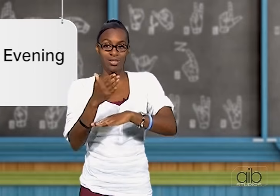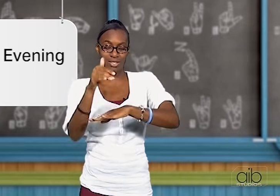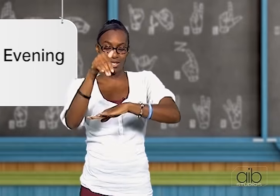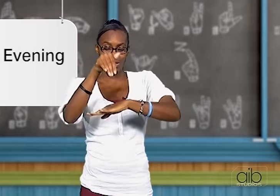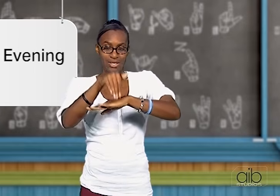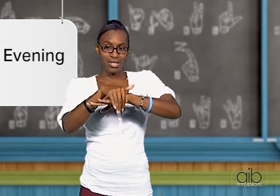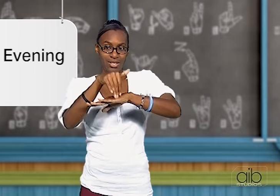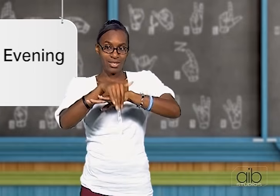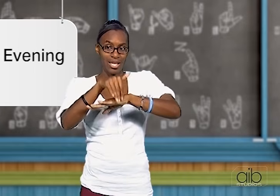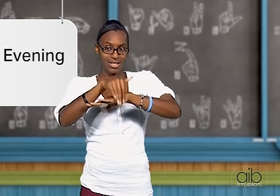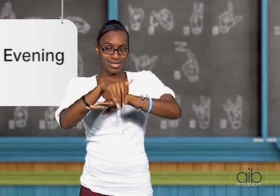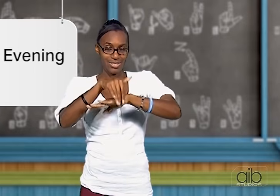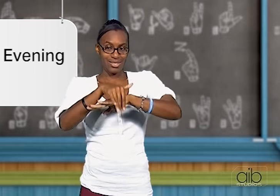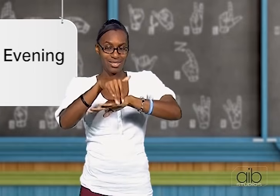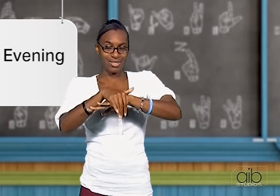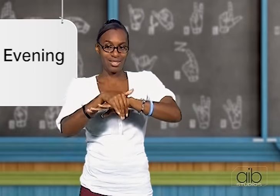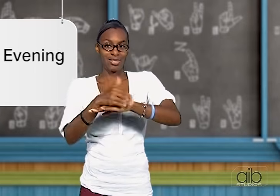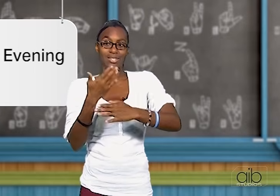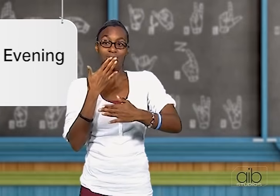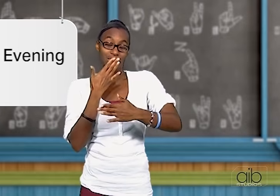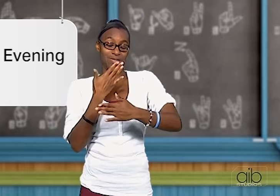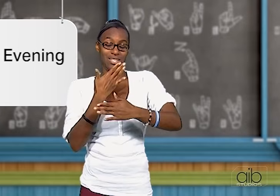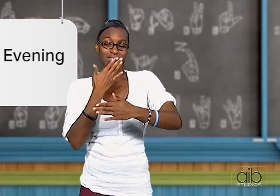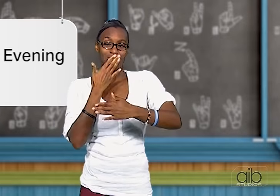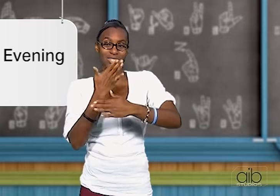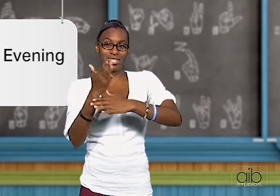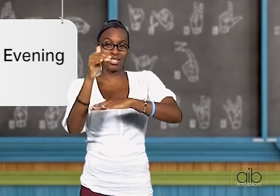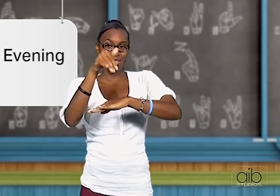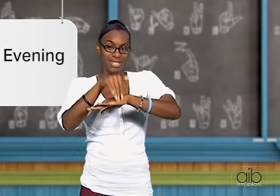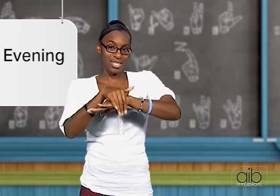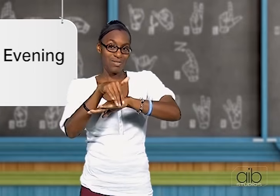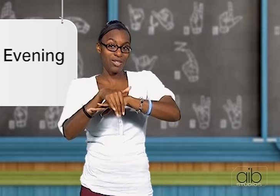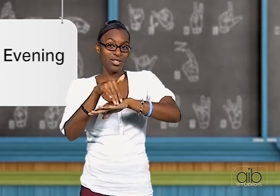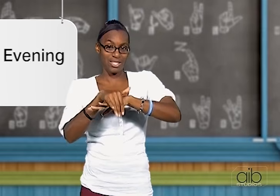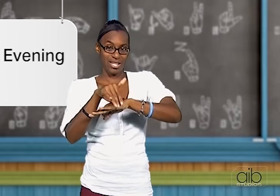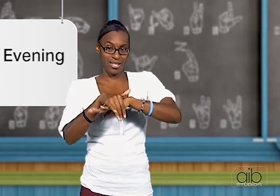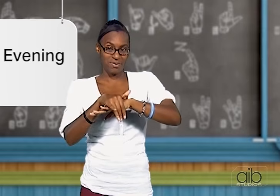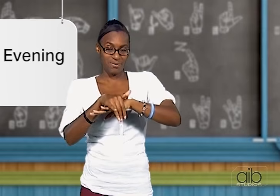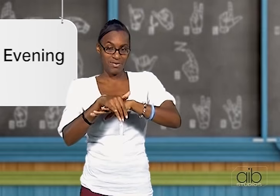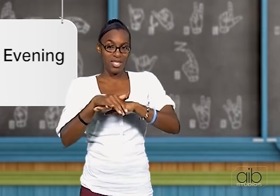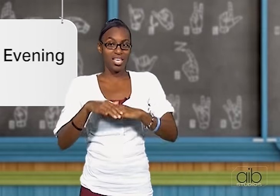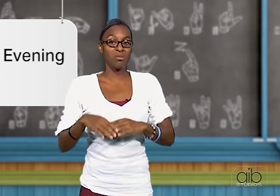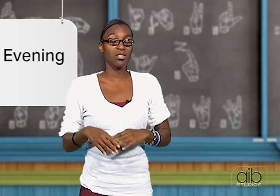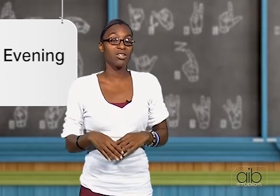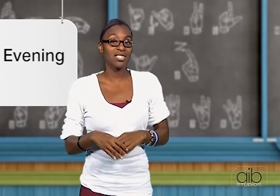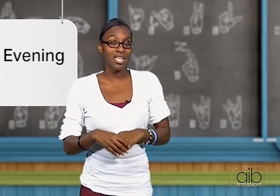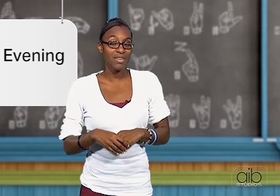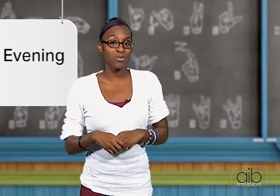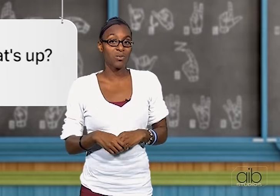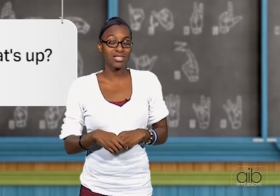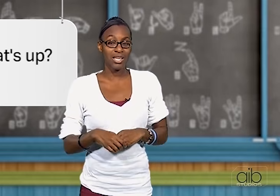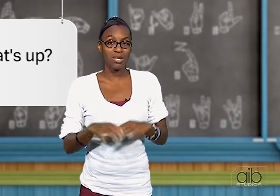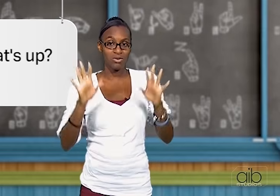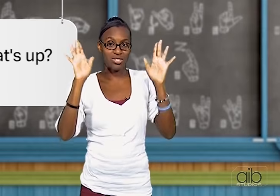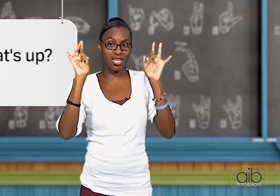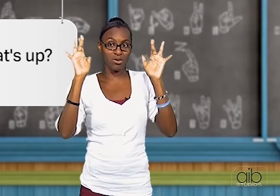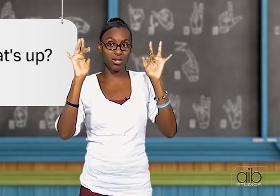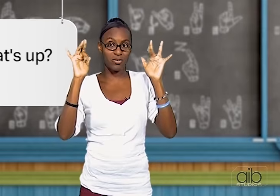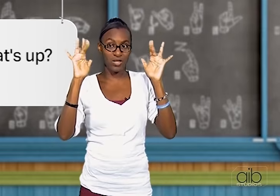good night or evening. So good evening or good night. And we learn the sign for what's up. You take your middle